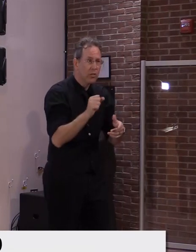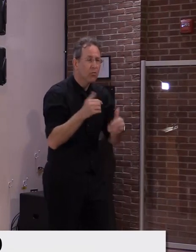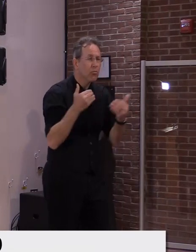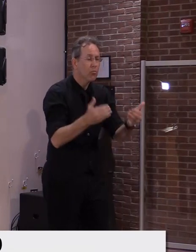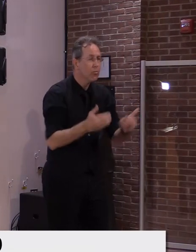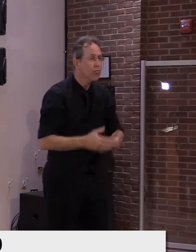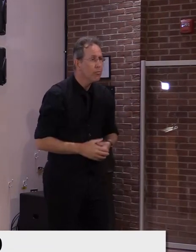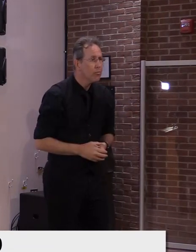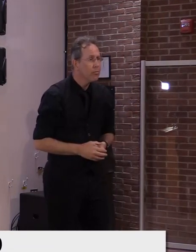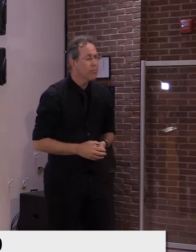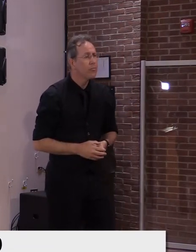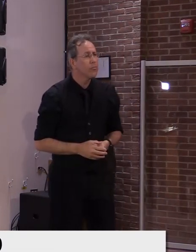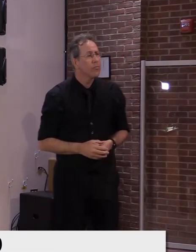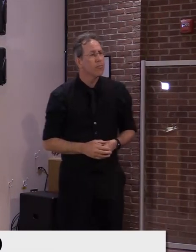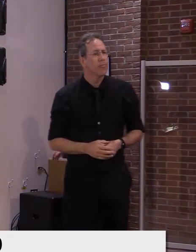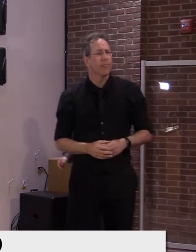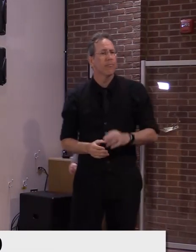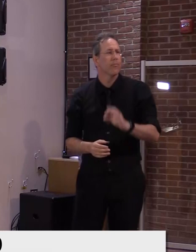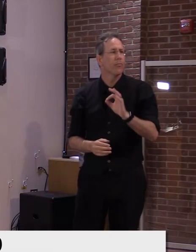Andrew, the Caledonian Record.